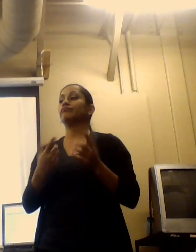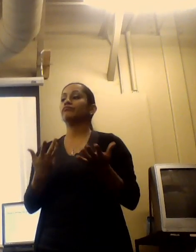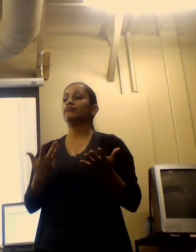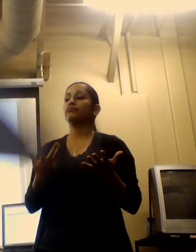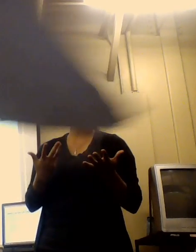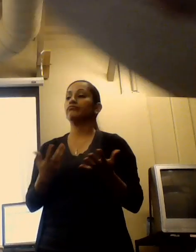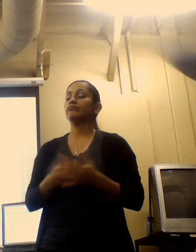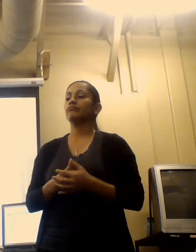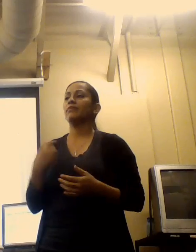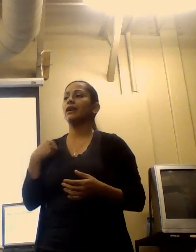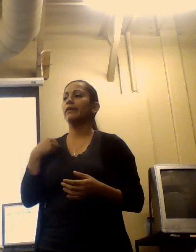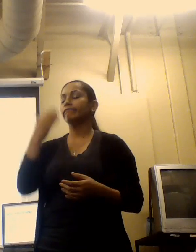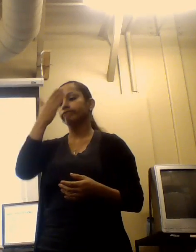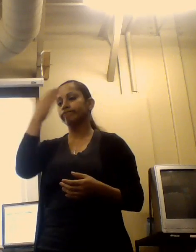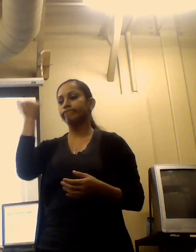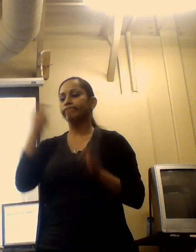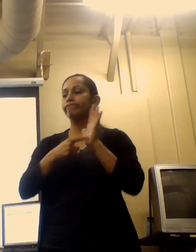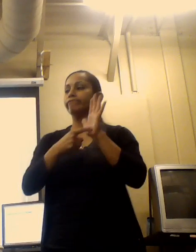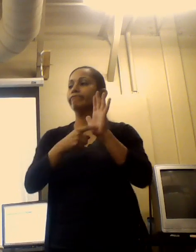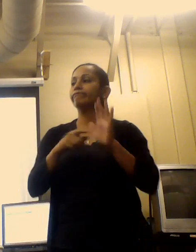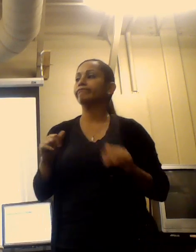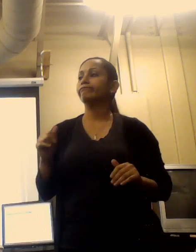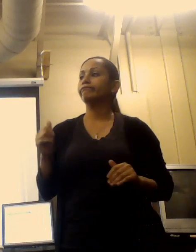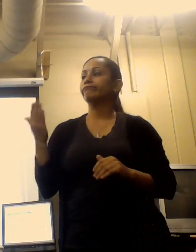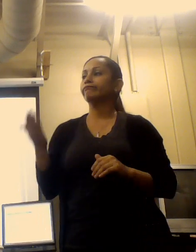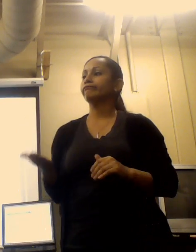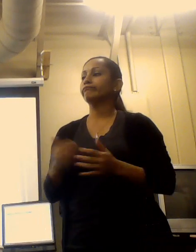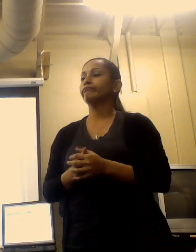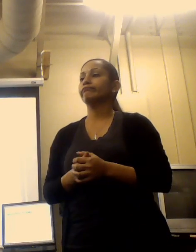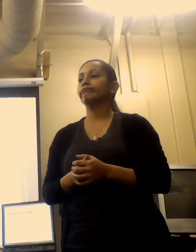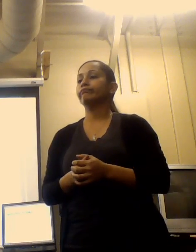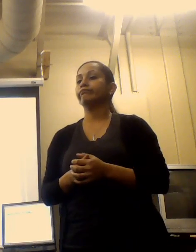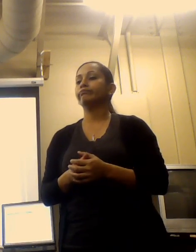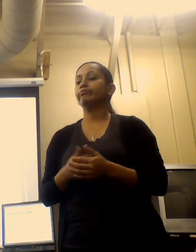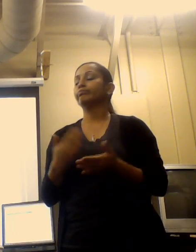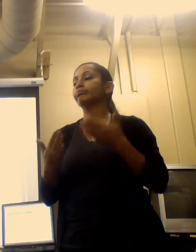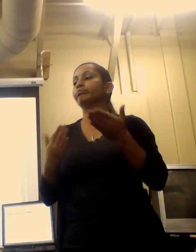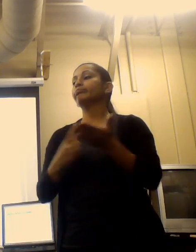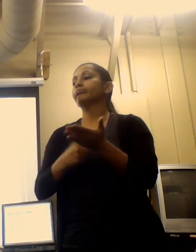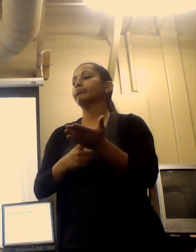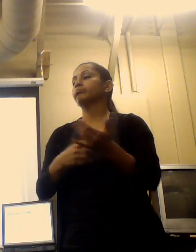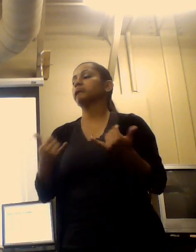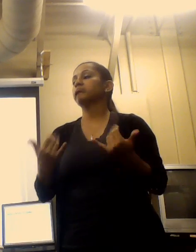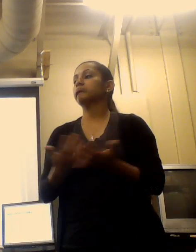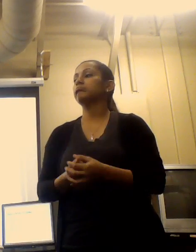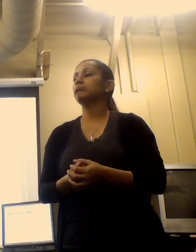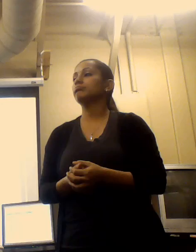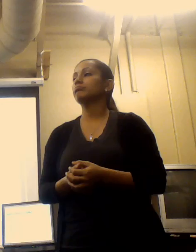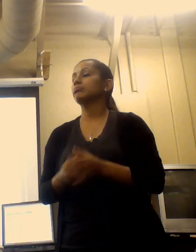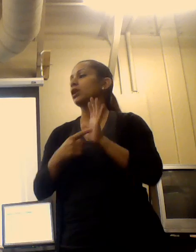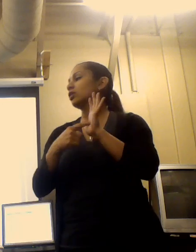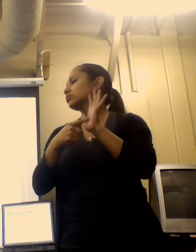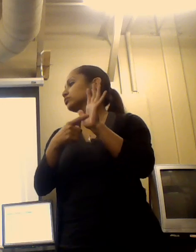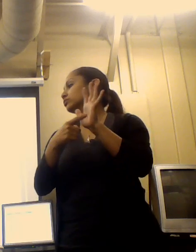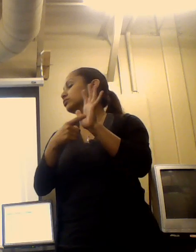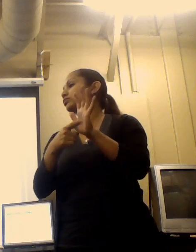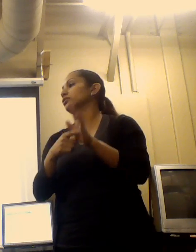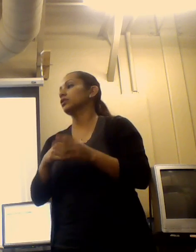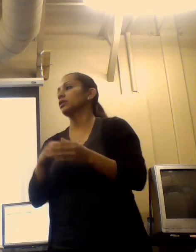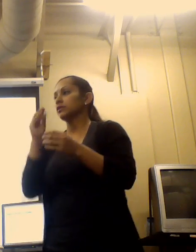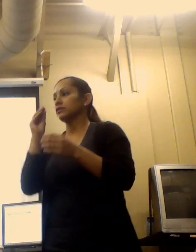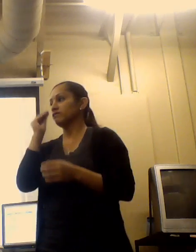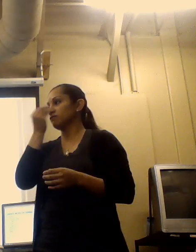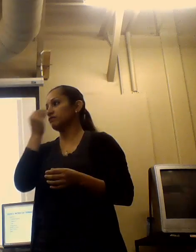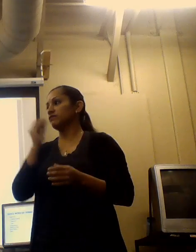We're gonna come back to this. I'm gonna show you, we're gonna talk about this essay, and I'm gonna show you this flower